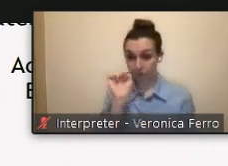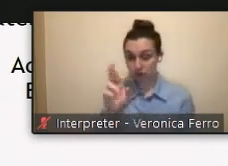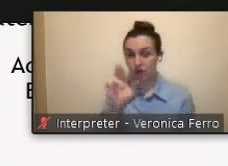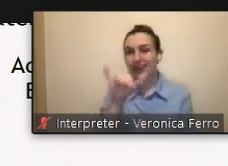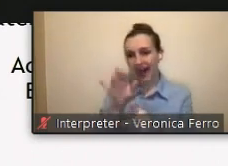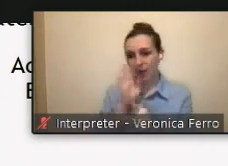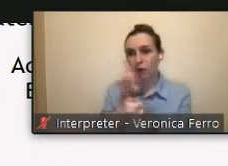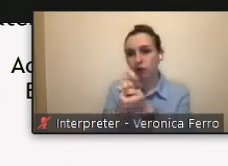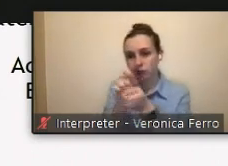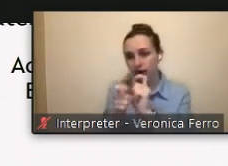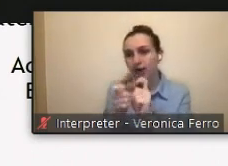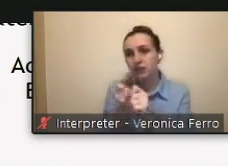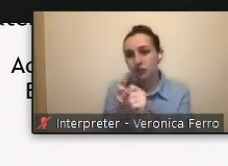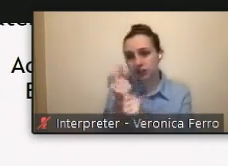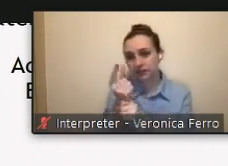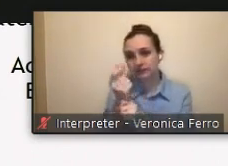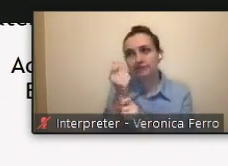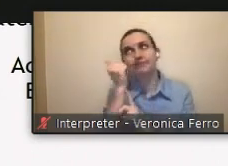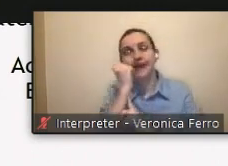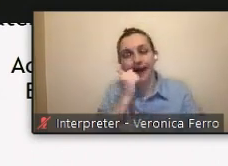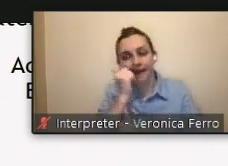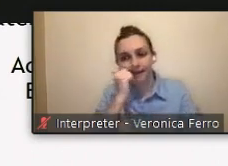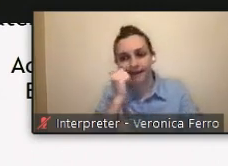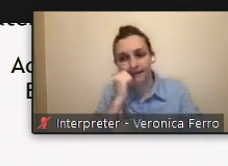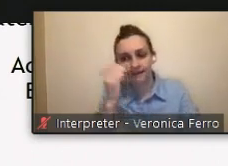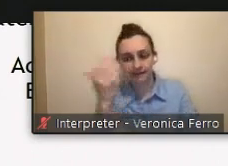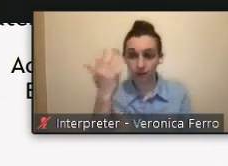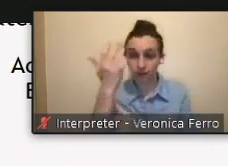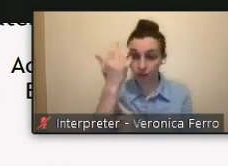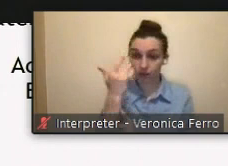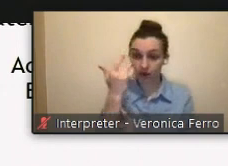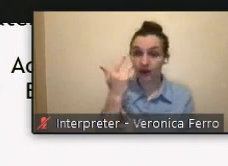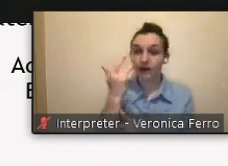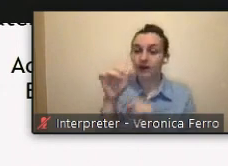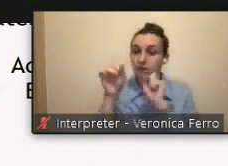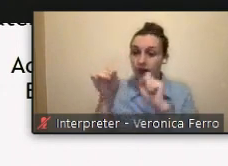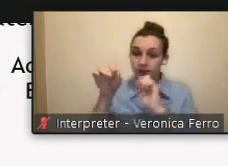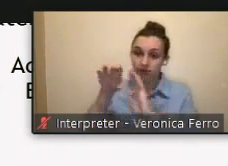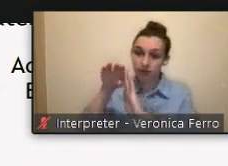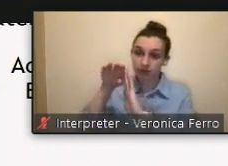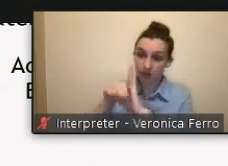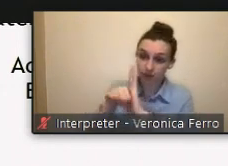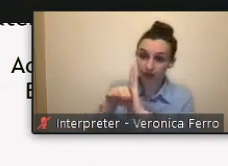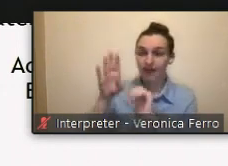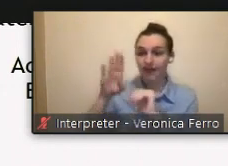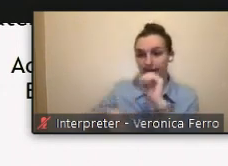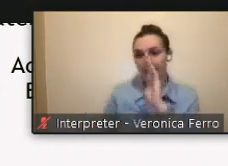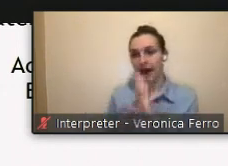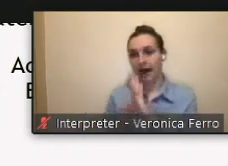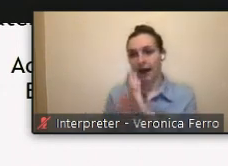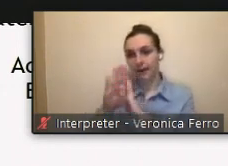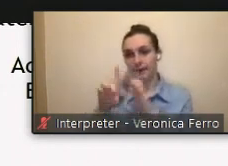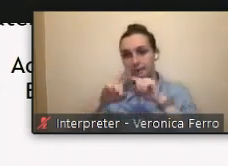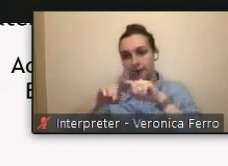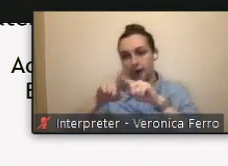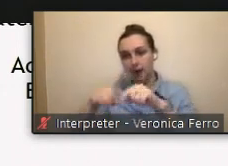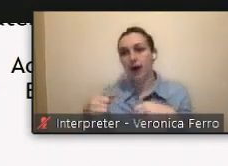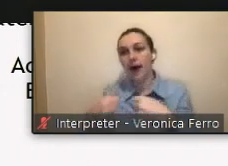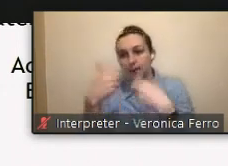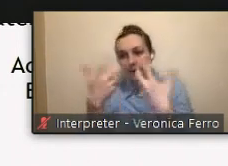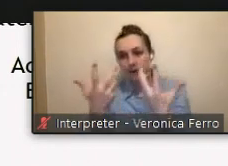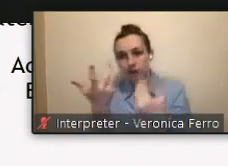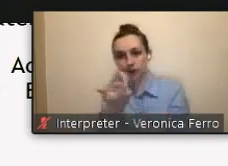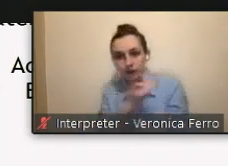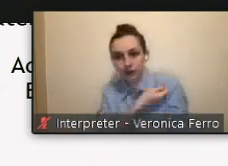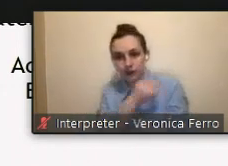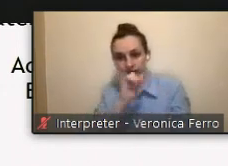is going to fluctuate daily, and there is the possibility it fluctuates down instead of up daily, depending on what vaccination records